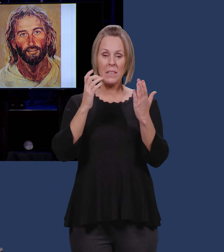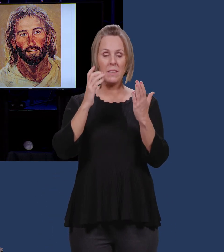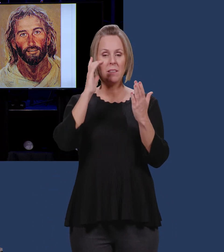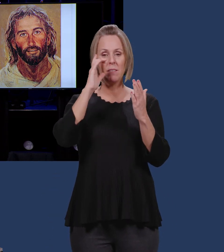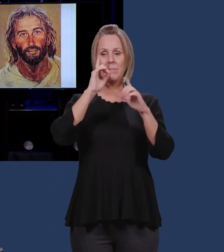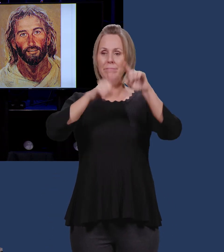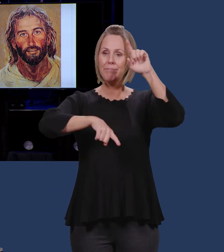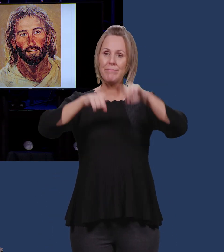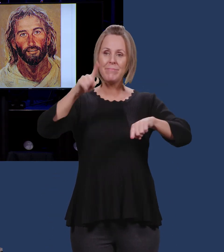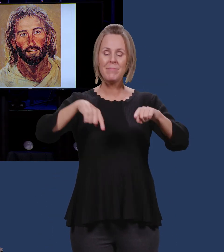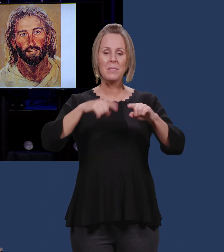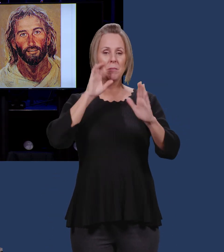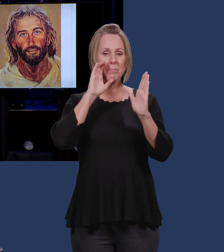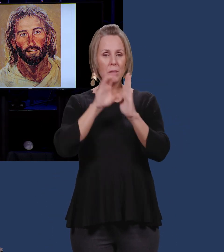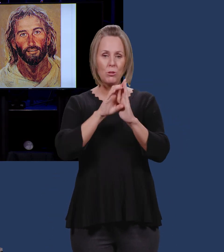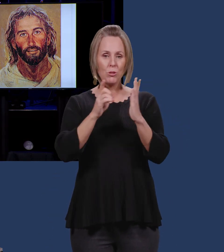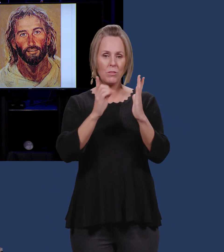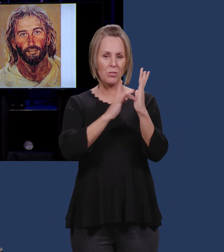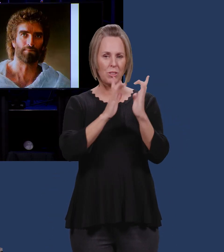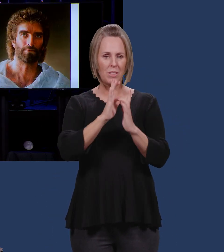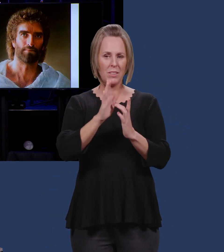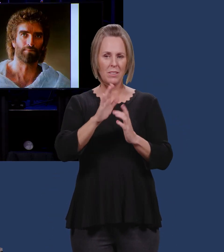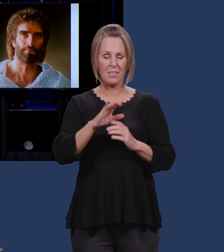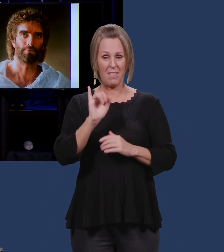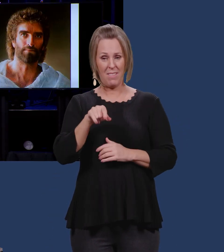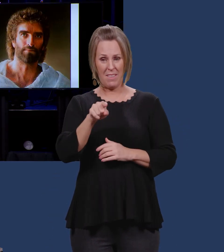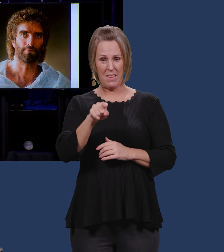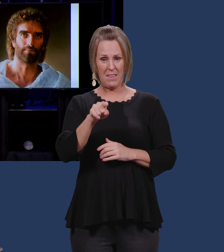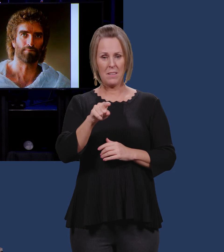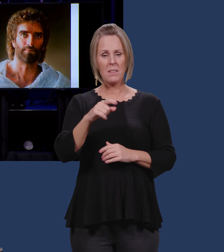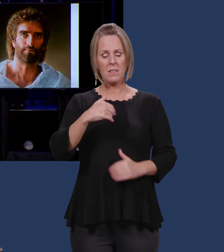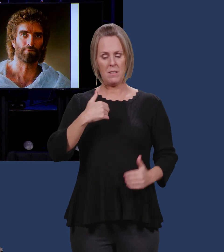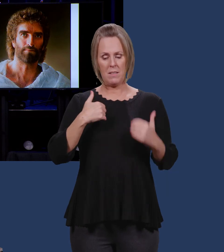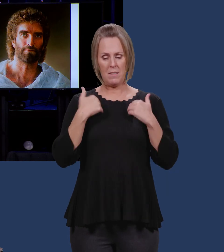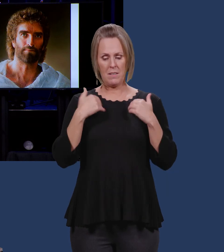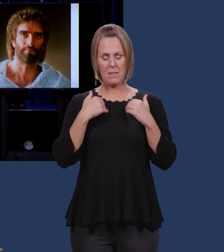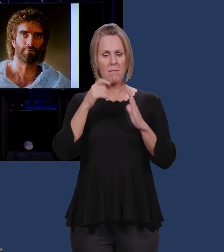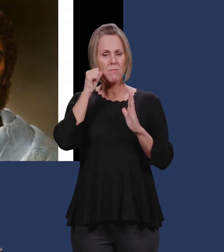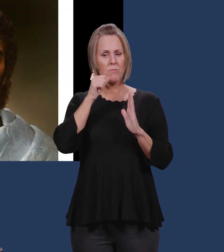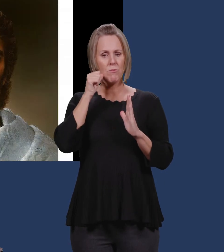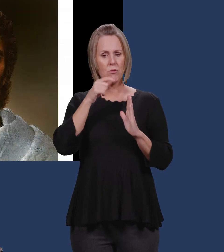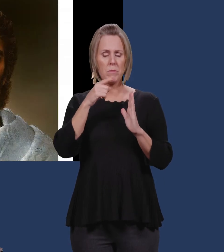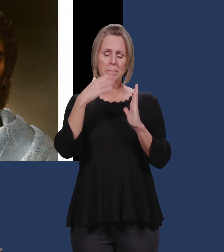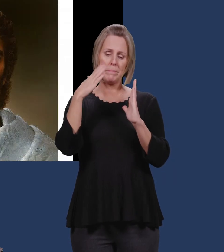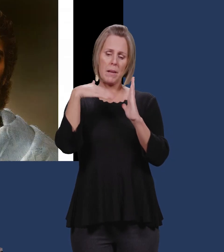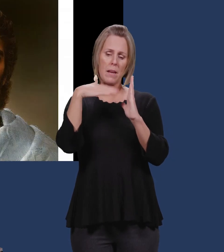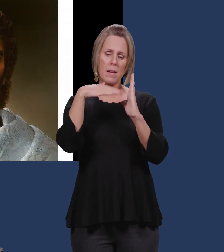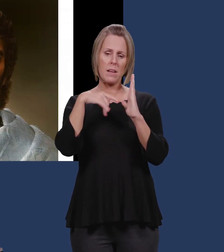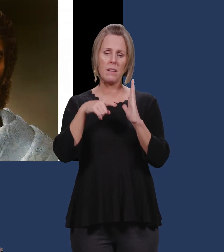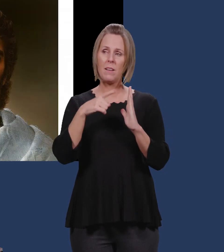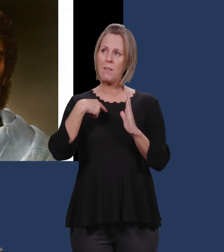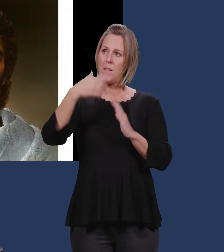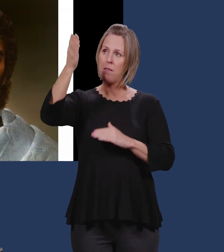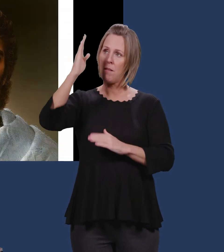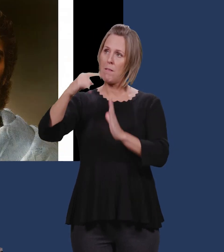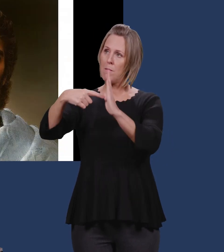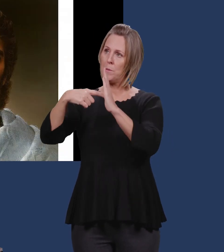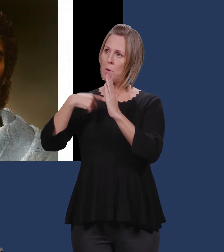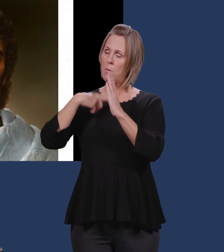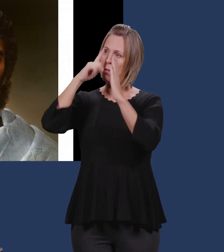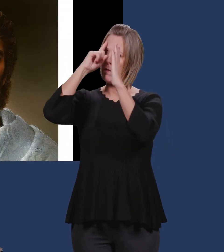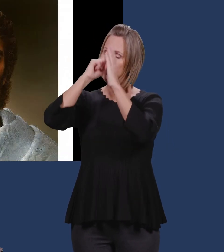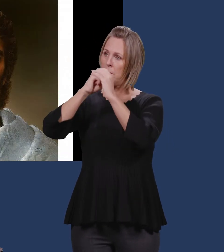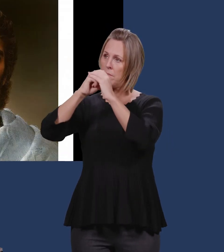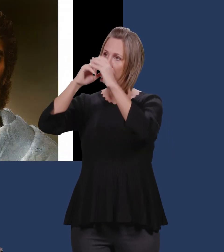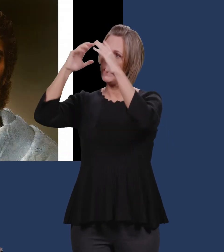out there. This Jesus was painted by a young girl who said that she had visions from God and that